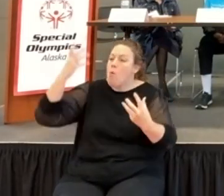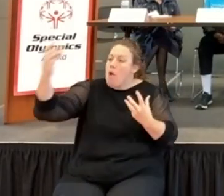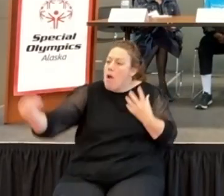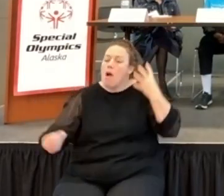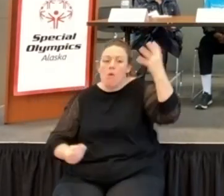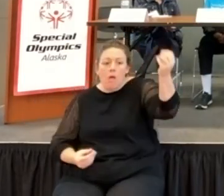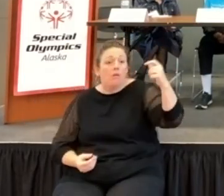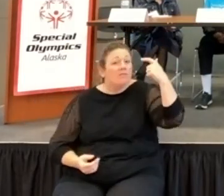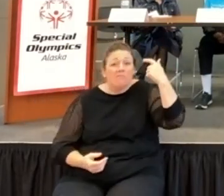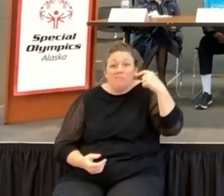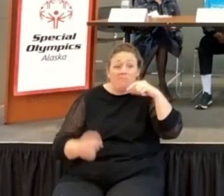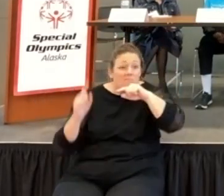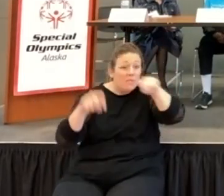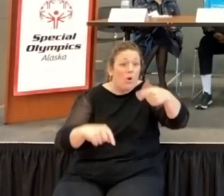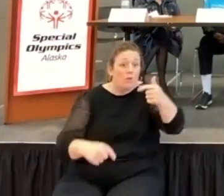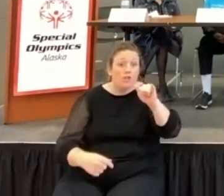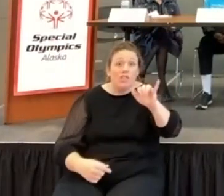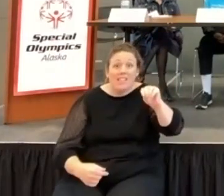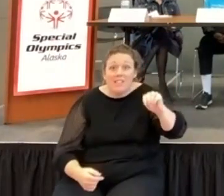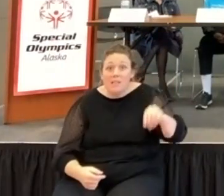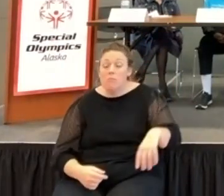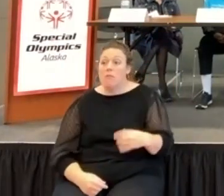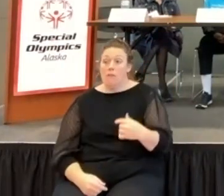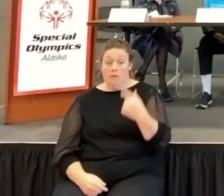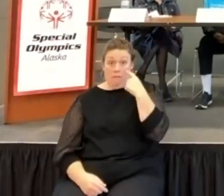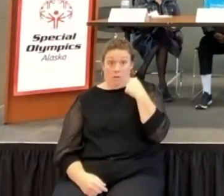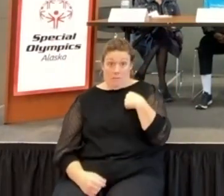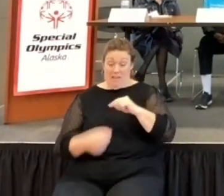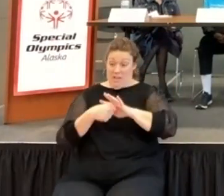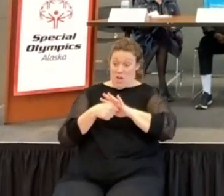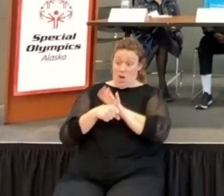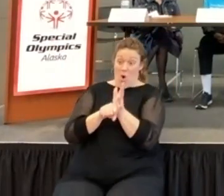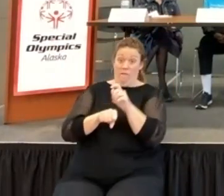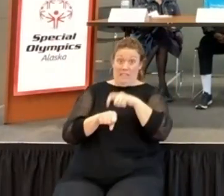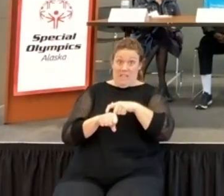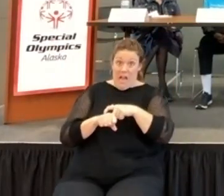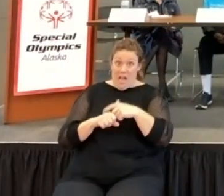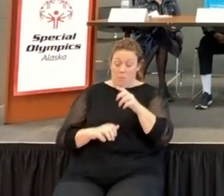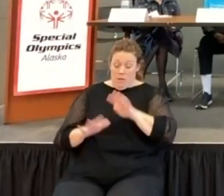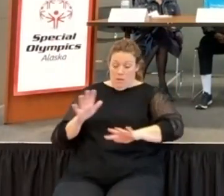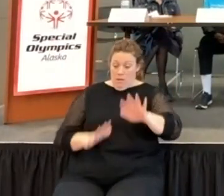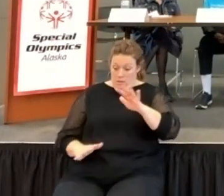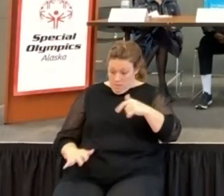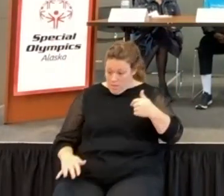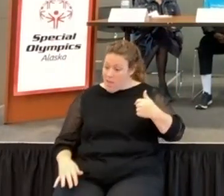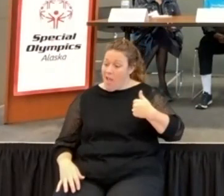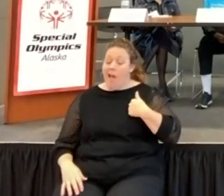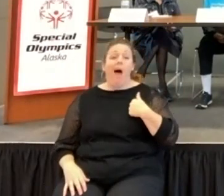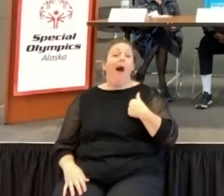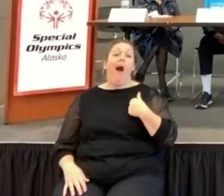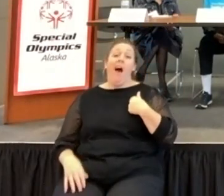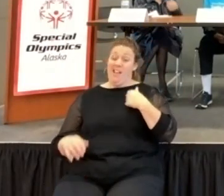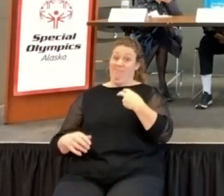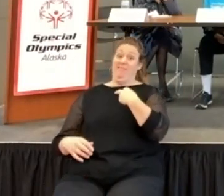gym. And when I was strapped in and really depressed with COVID, I sat in my living room floor and did push-ups, put